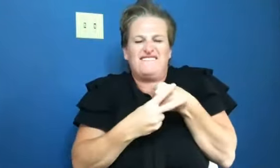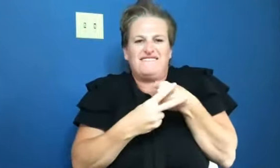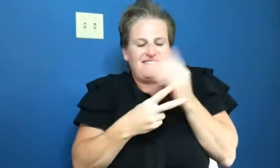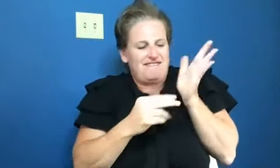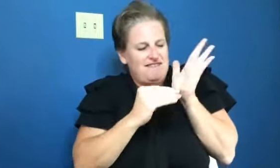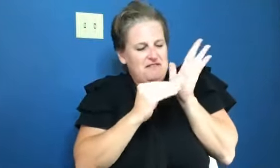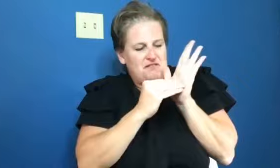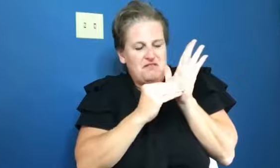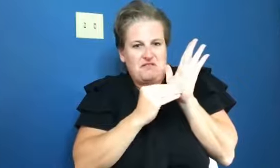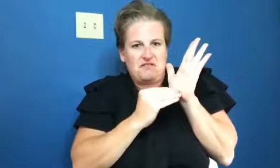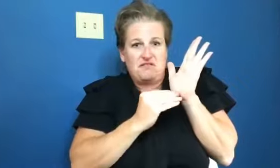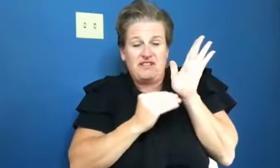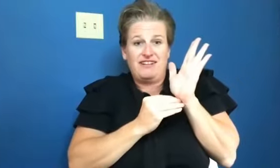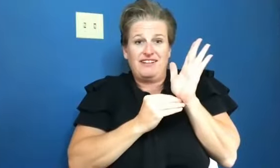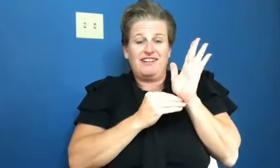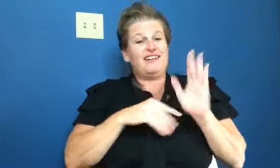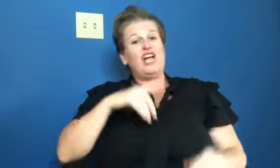let me tell you, you're not going to surprise a well-sponsored sponsor.